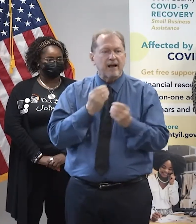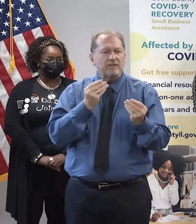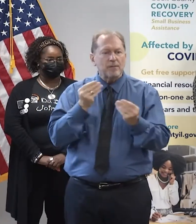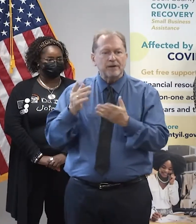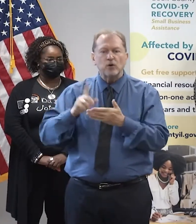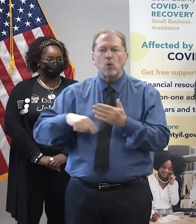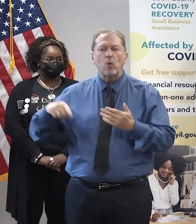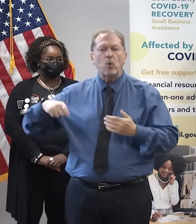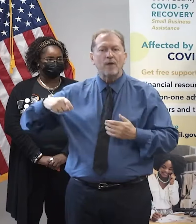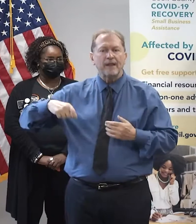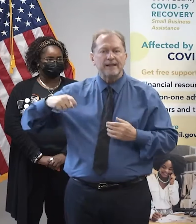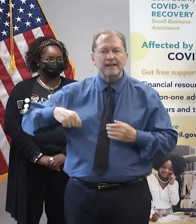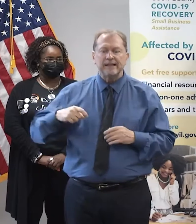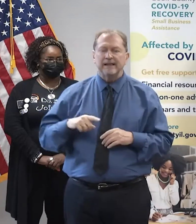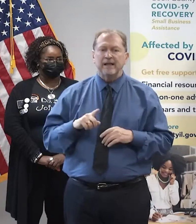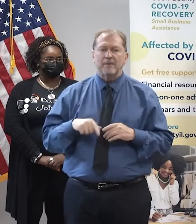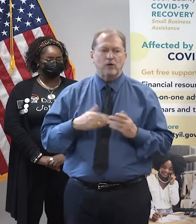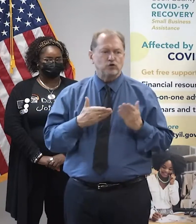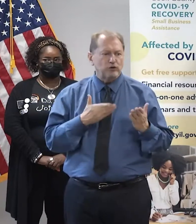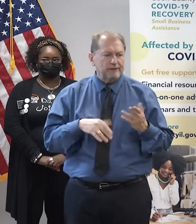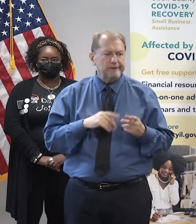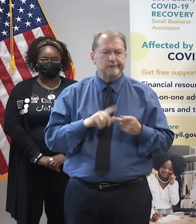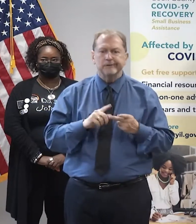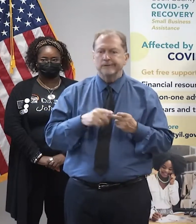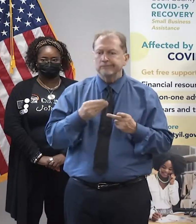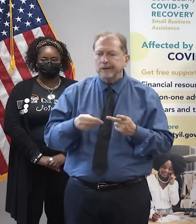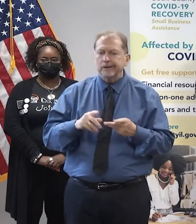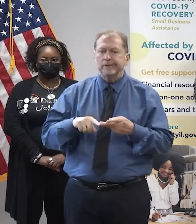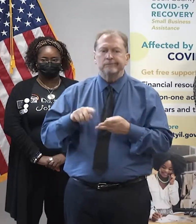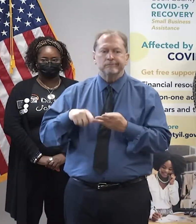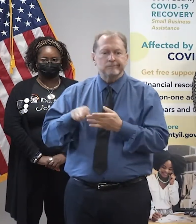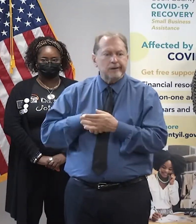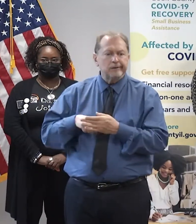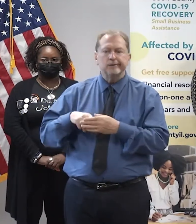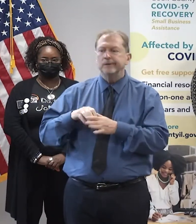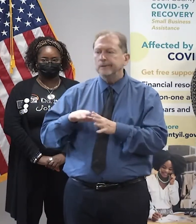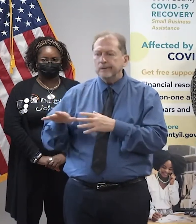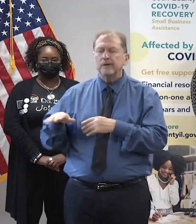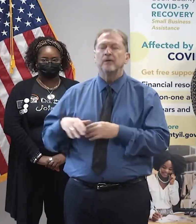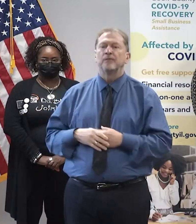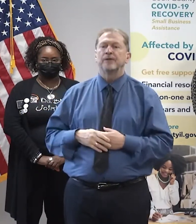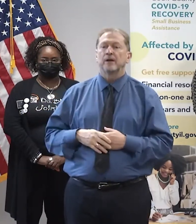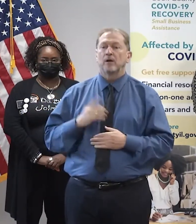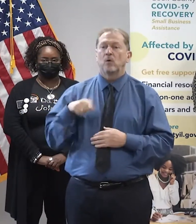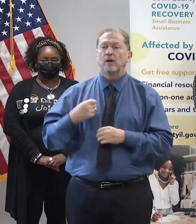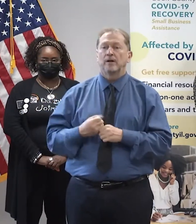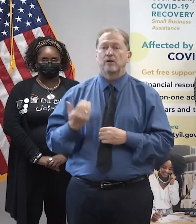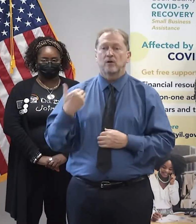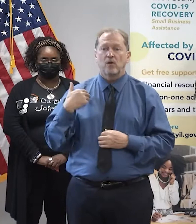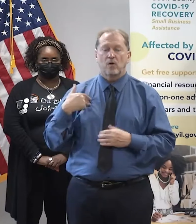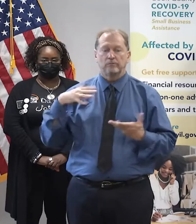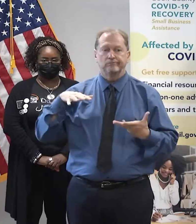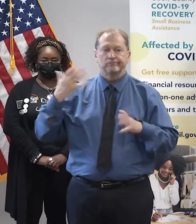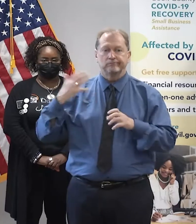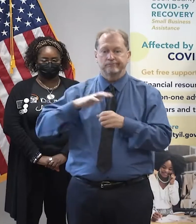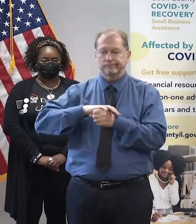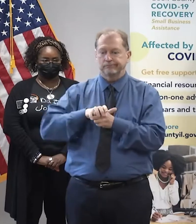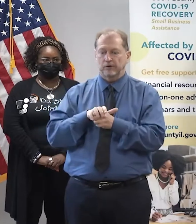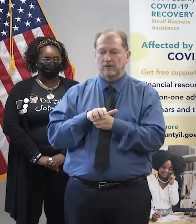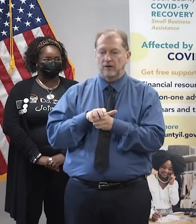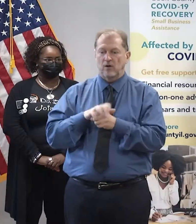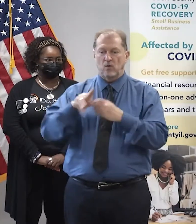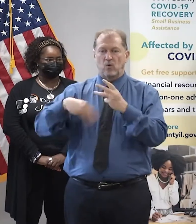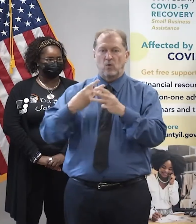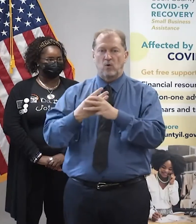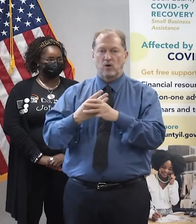that's needed about resources that we have made available. A year ago, our world was devastated by the pandemic,